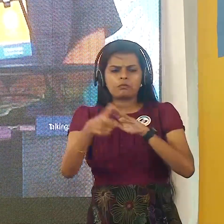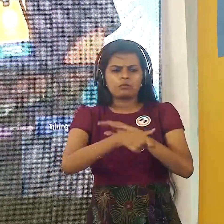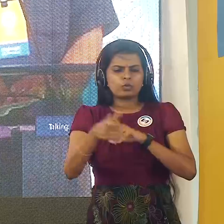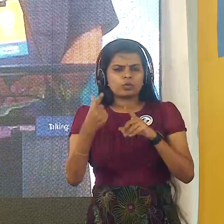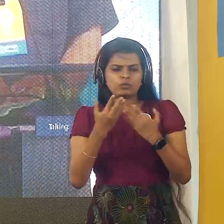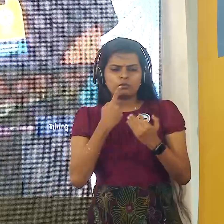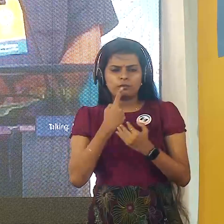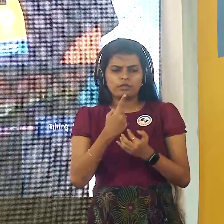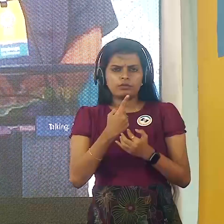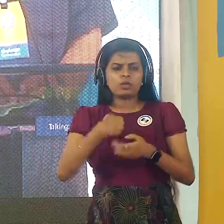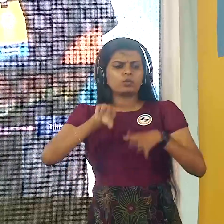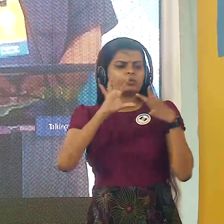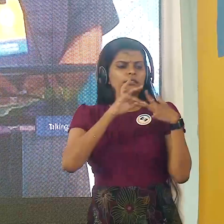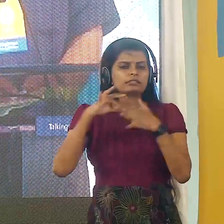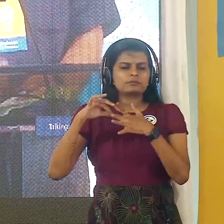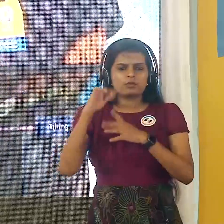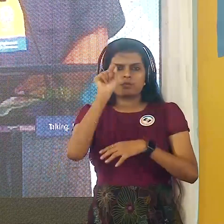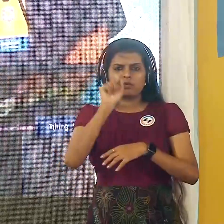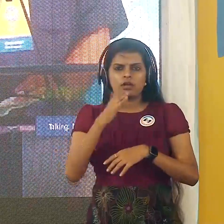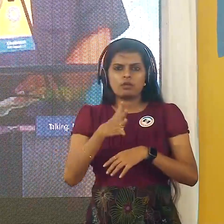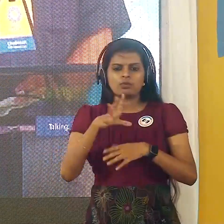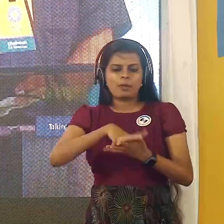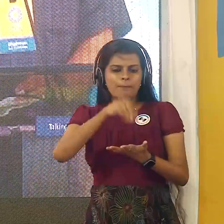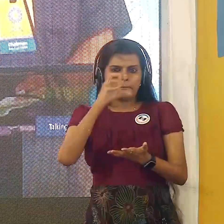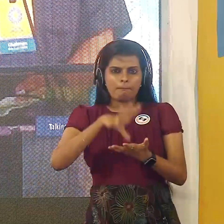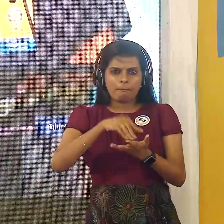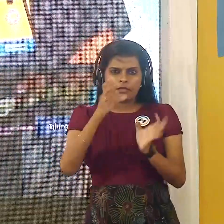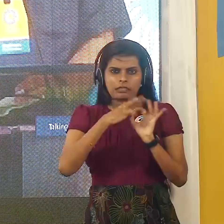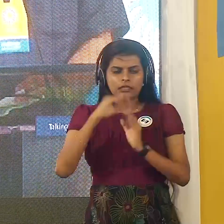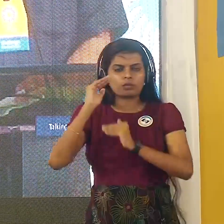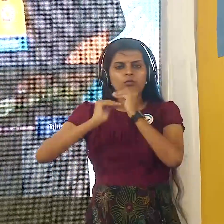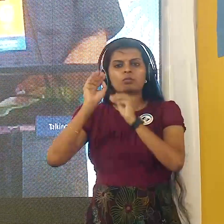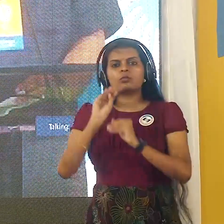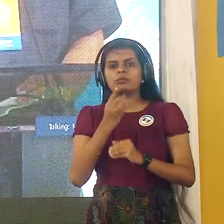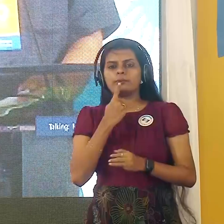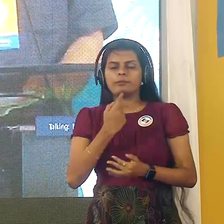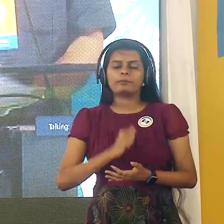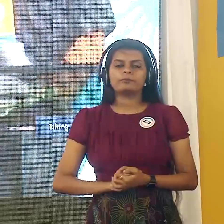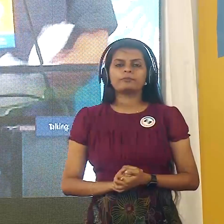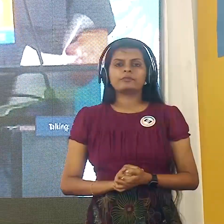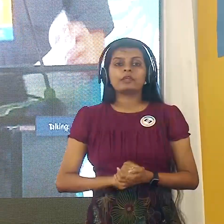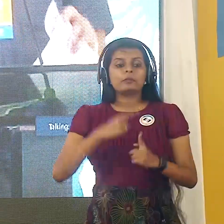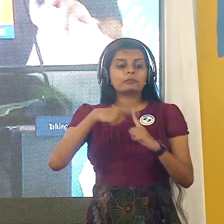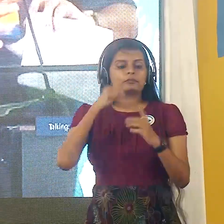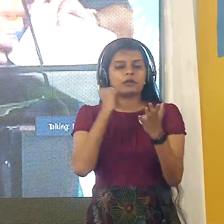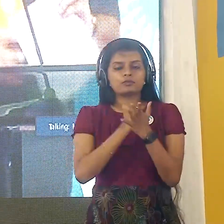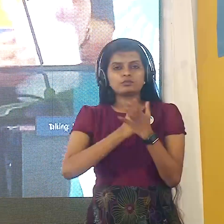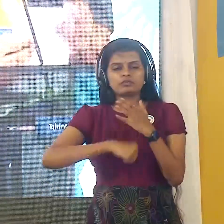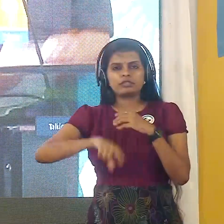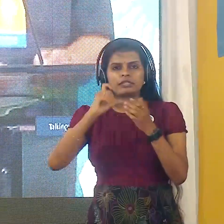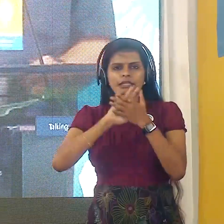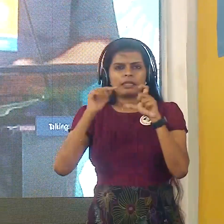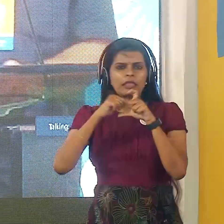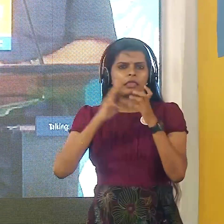certain aspects, certain features of soil improvement that require chemical